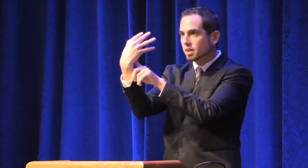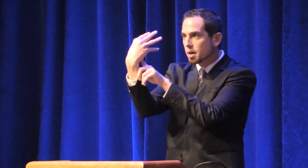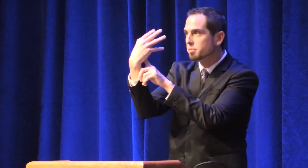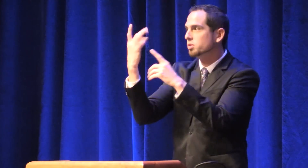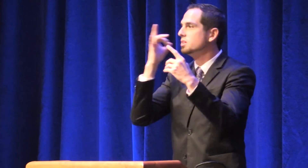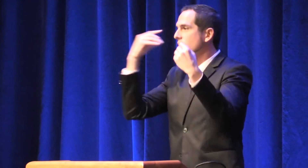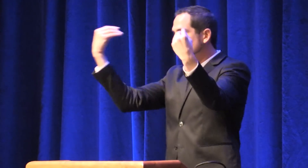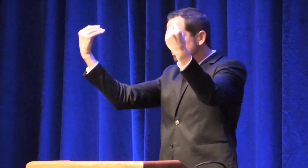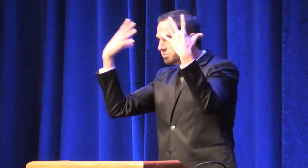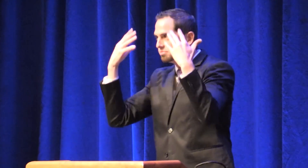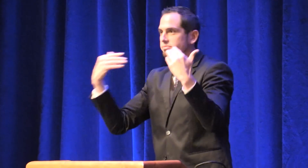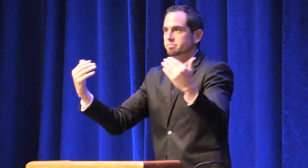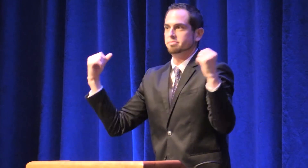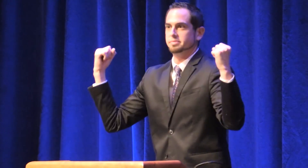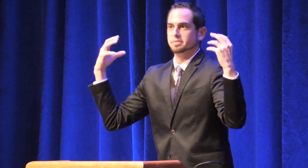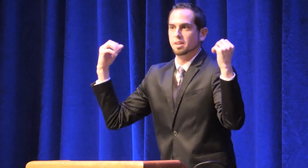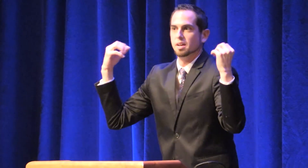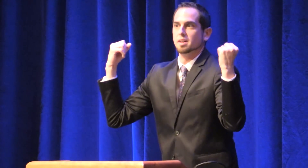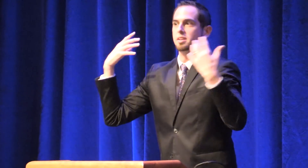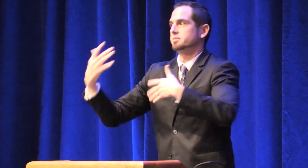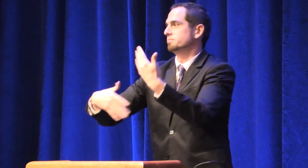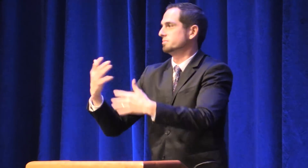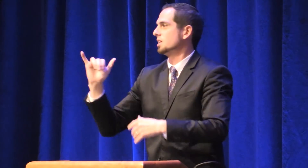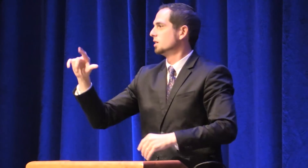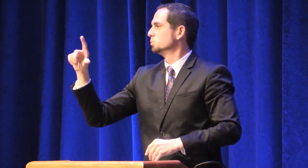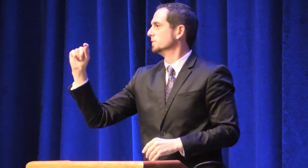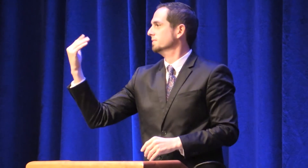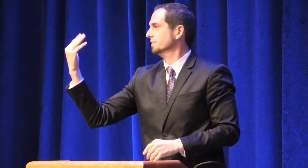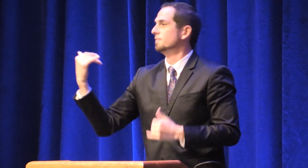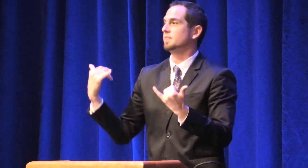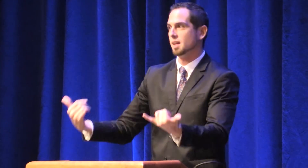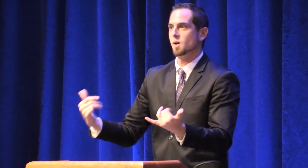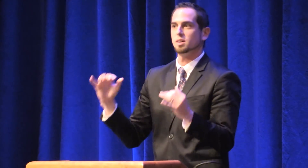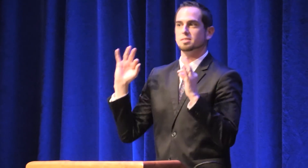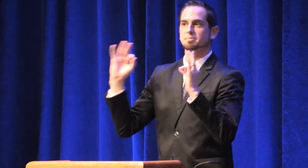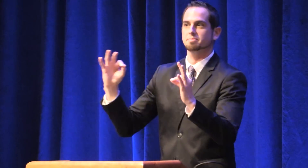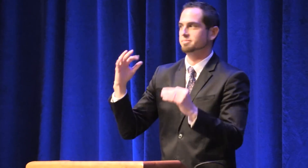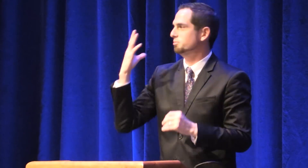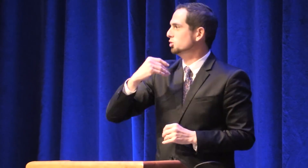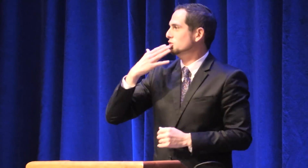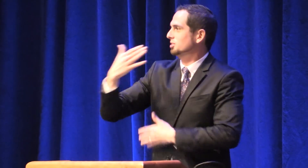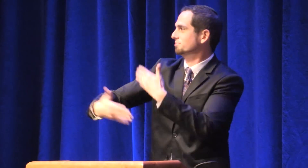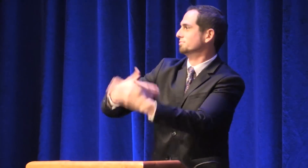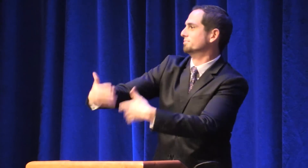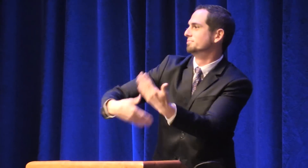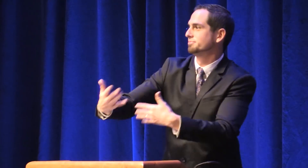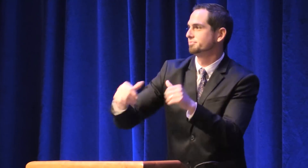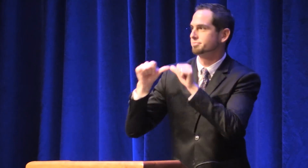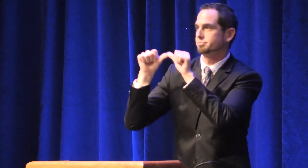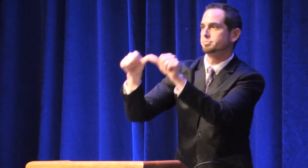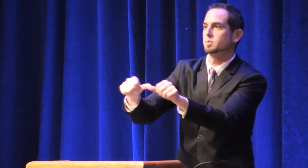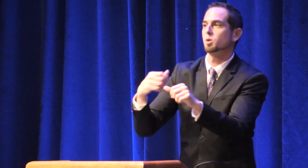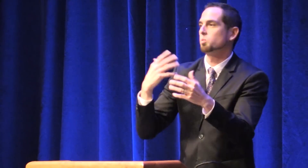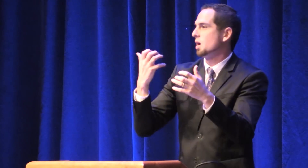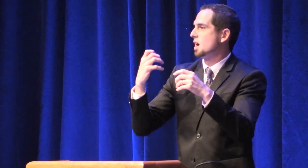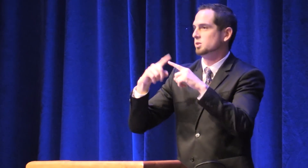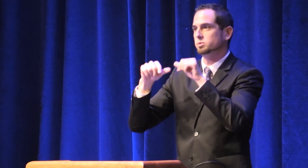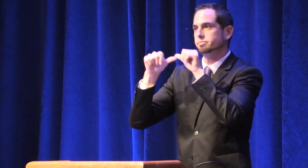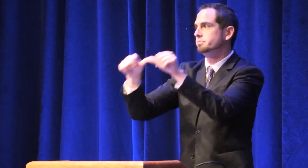have. So I thought, why not do it myself? And I was pretty small potatoes in the beginning, in 2015,